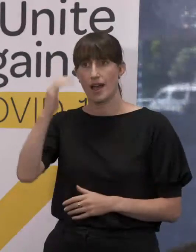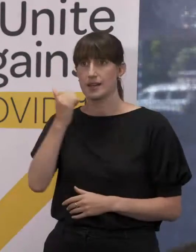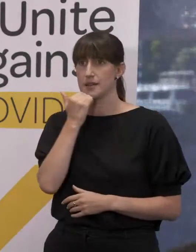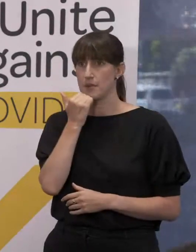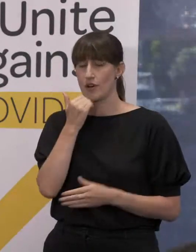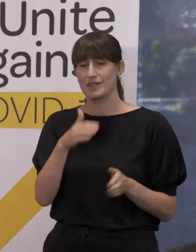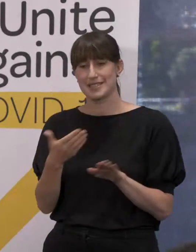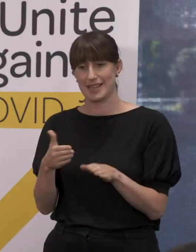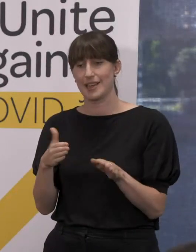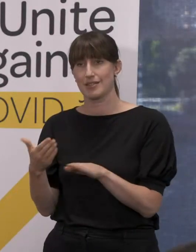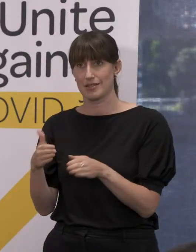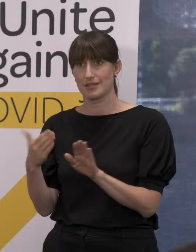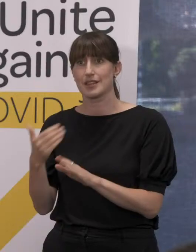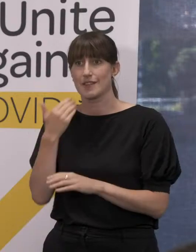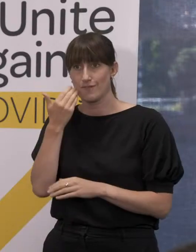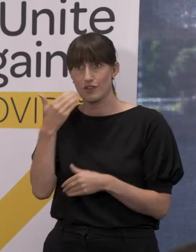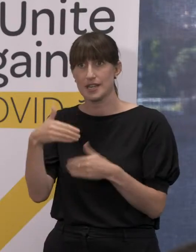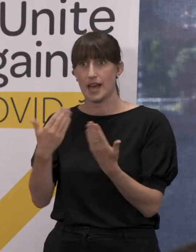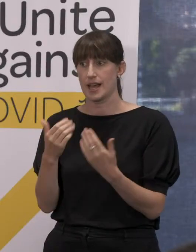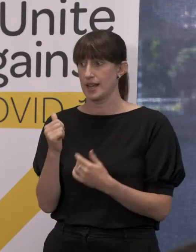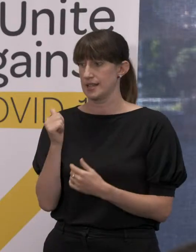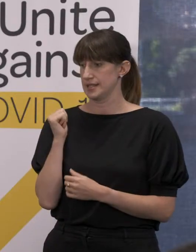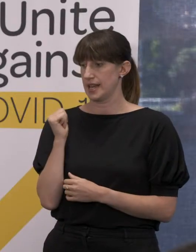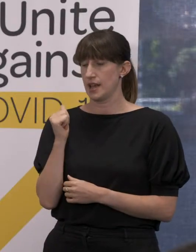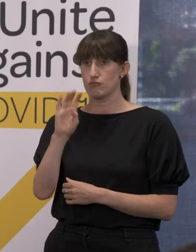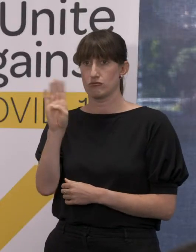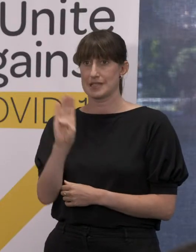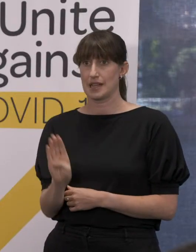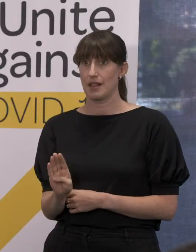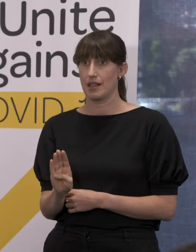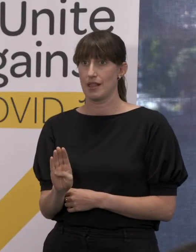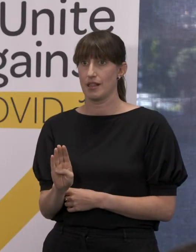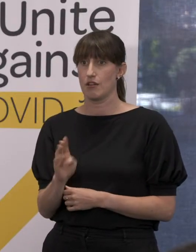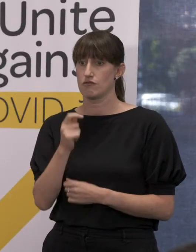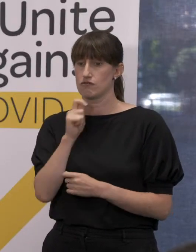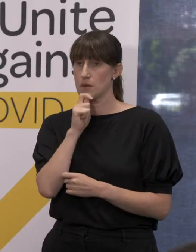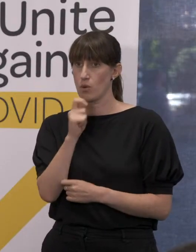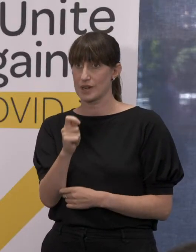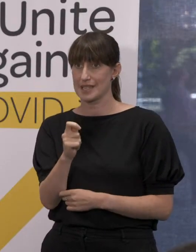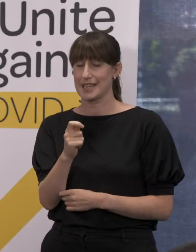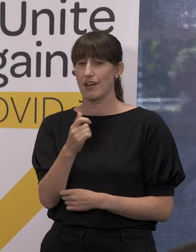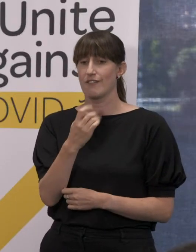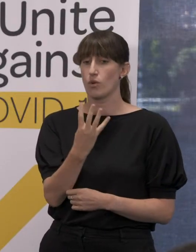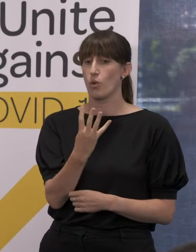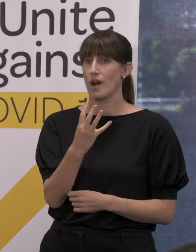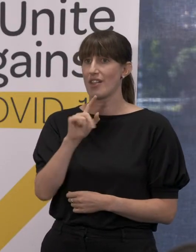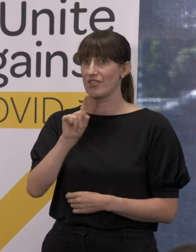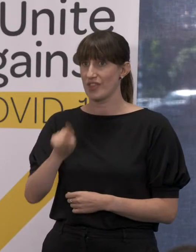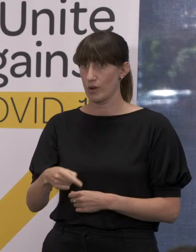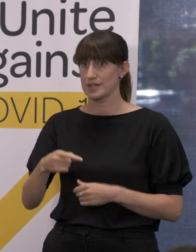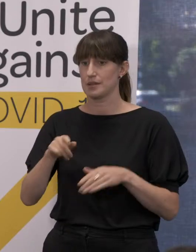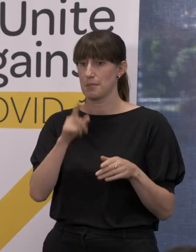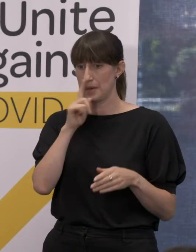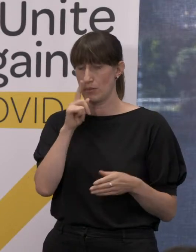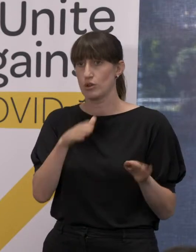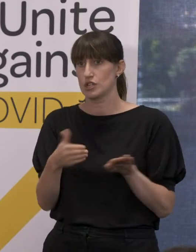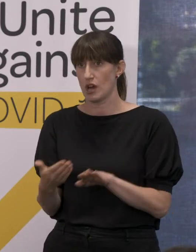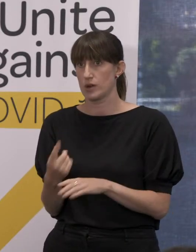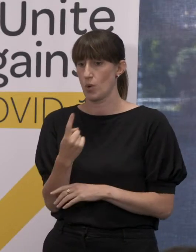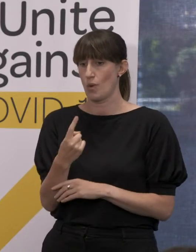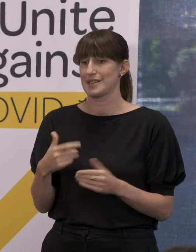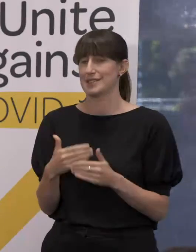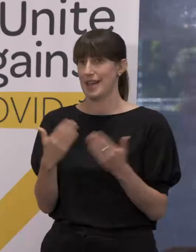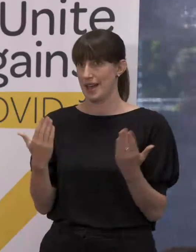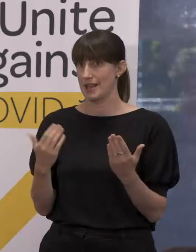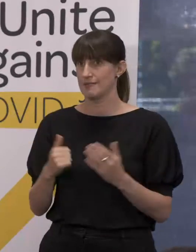day. I think yesterday Brazil reported for the first time that it reported 4,000 deaths in one day.